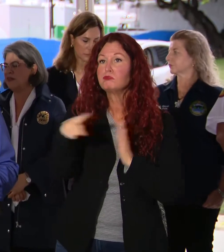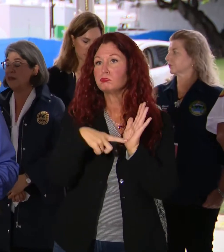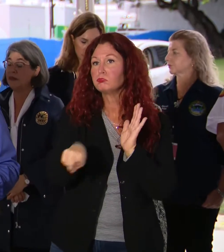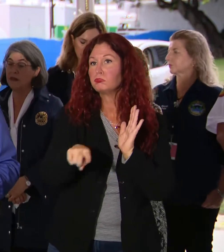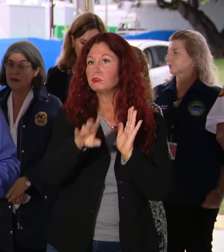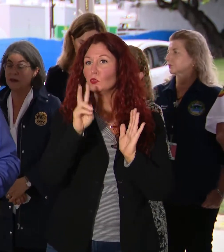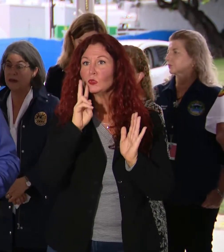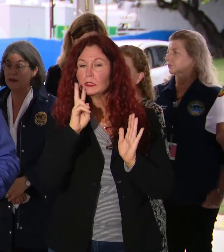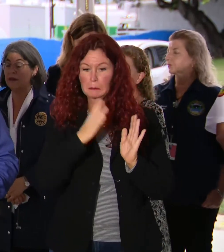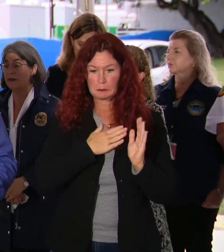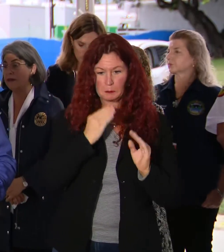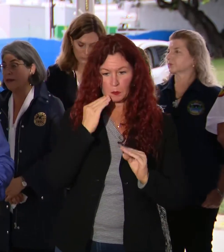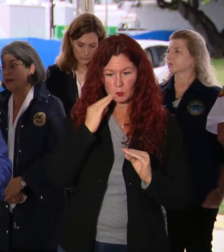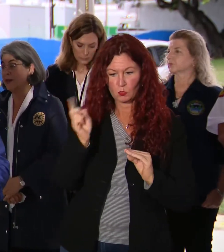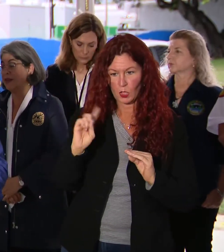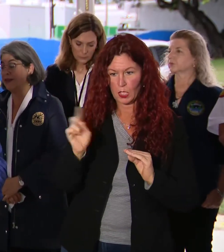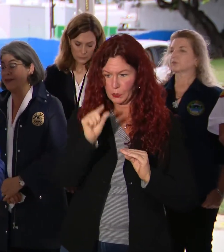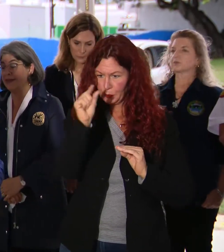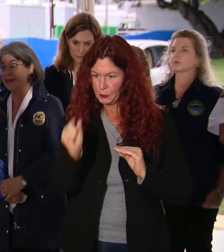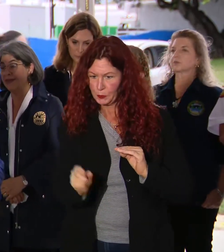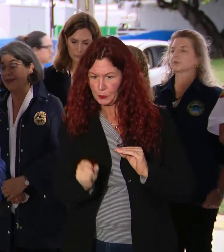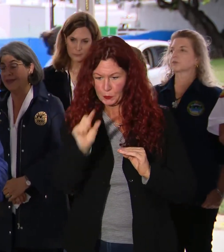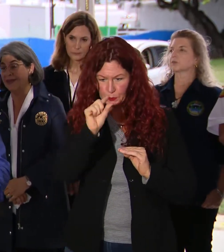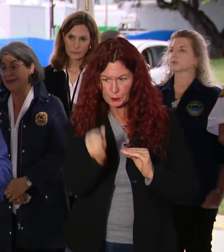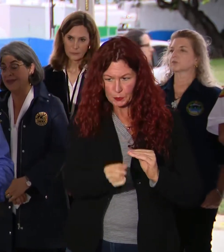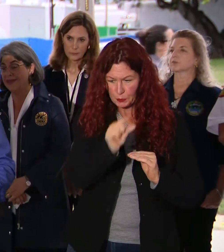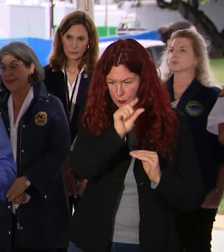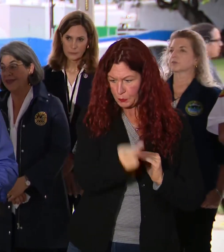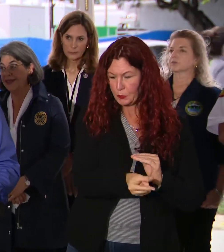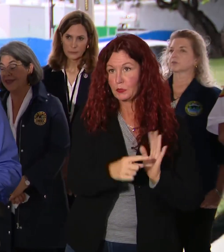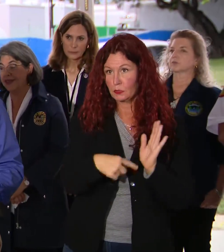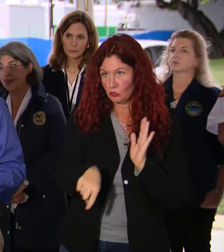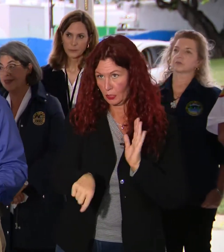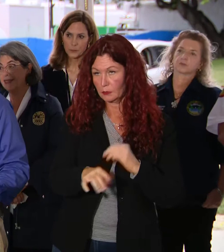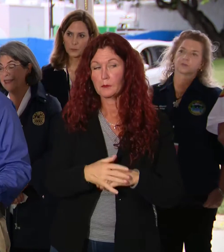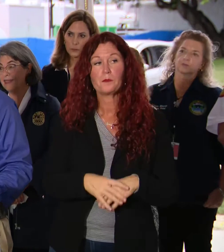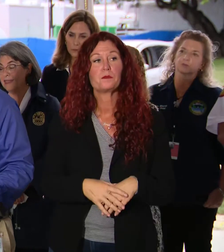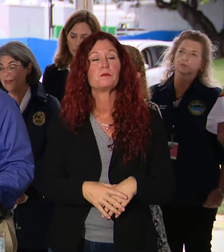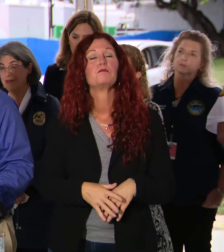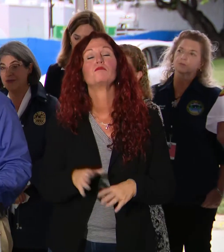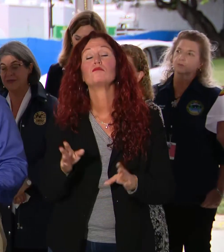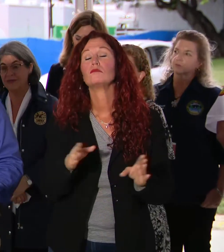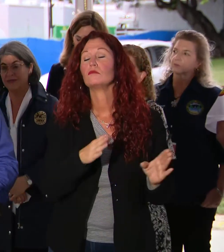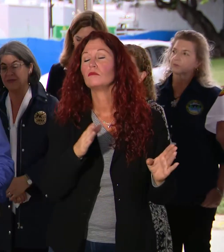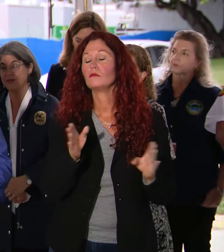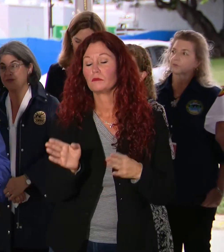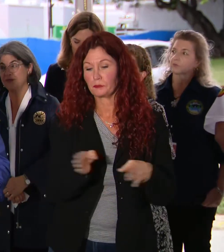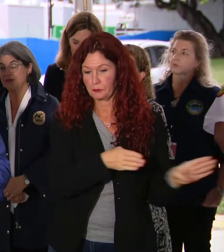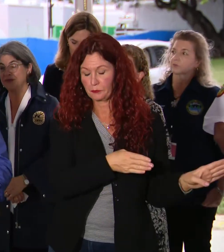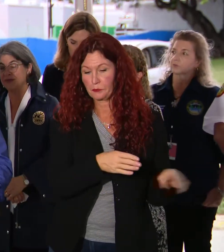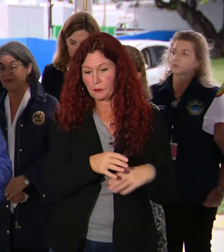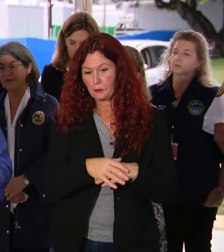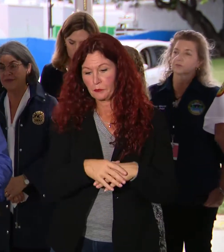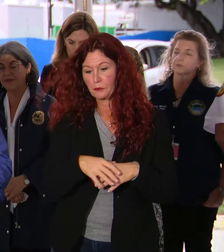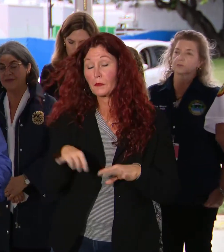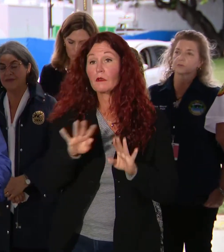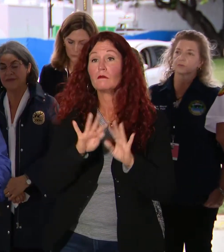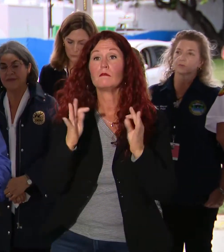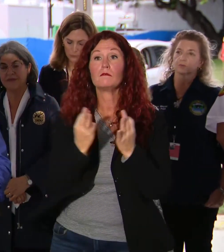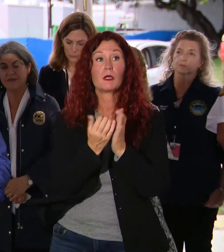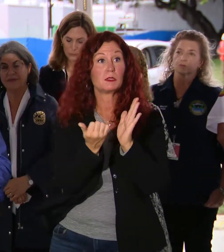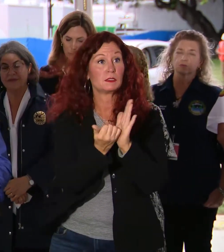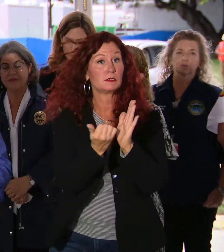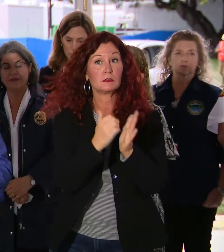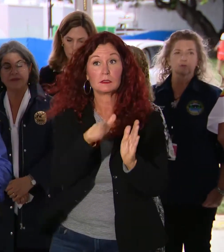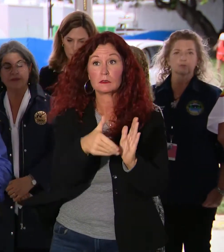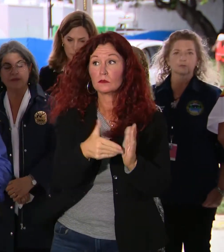Also, I would like to provide a little information on the Family Assistance Center. The Family Assistance Center is open 7